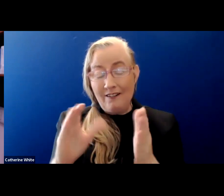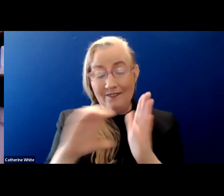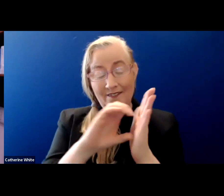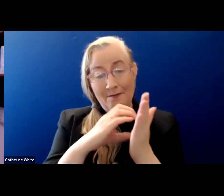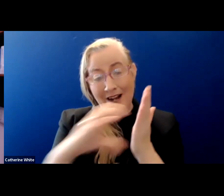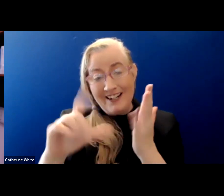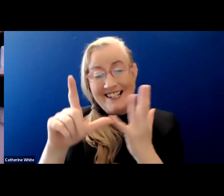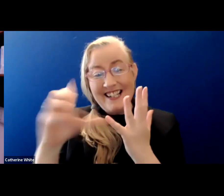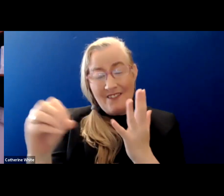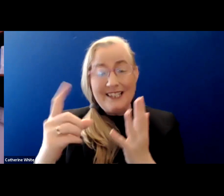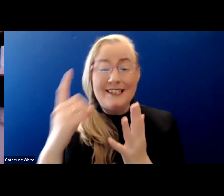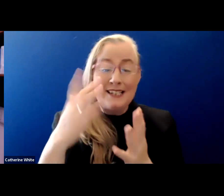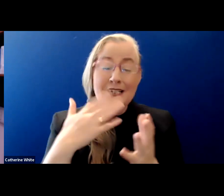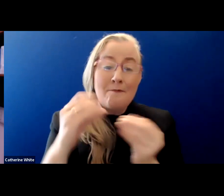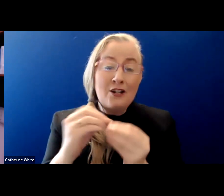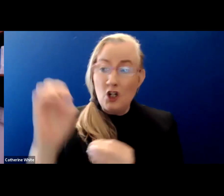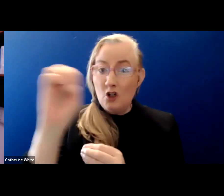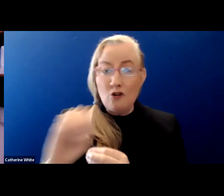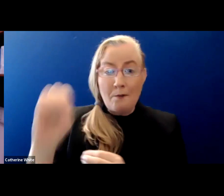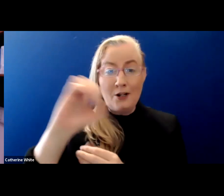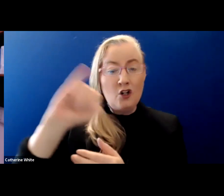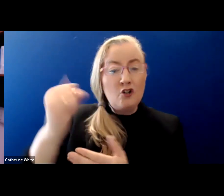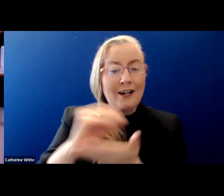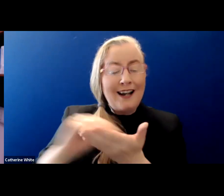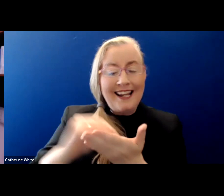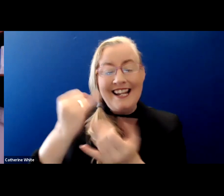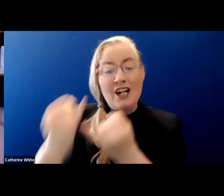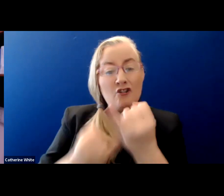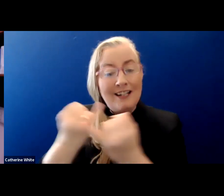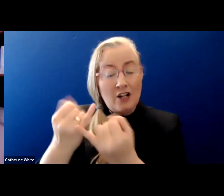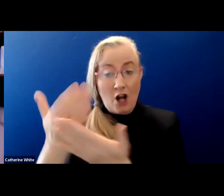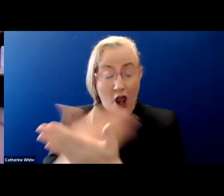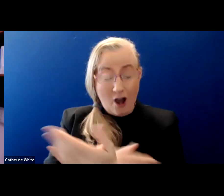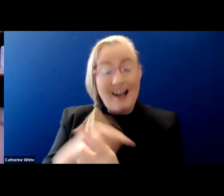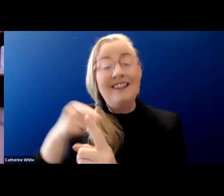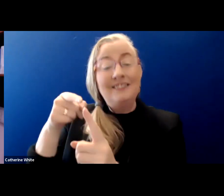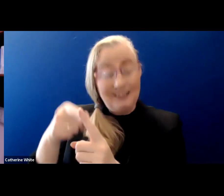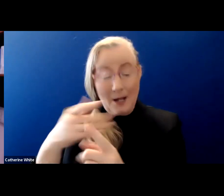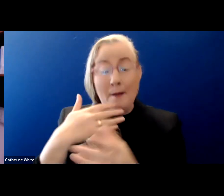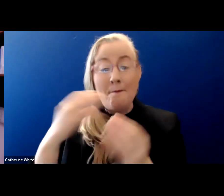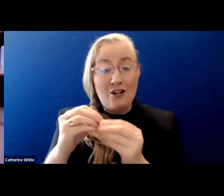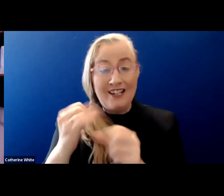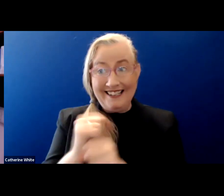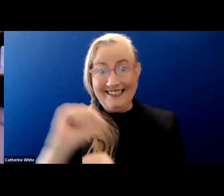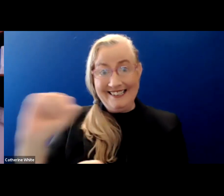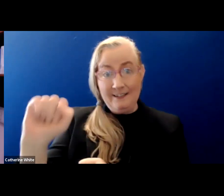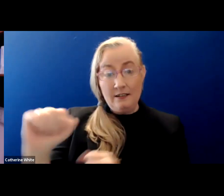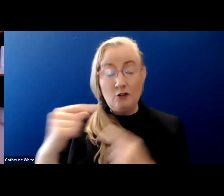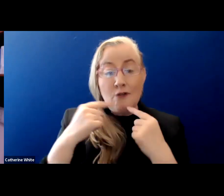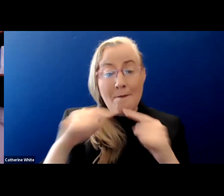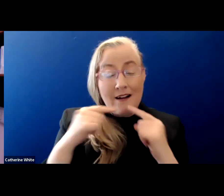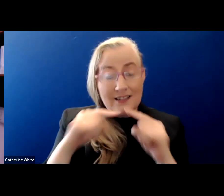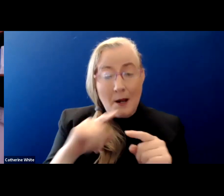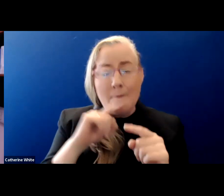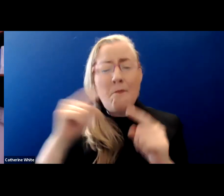discusses in his forthcoming European Journal of International Law article, and which he may touch upon in his remarks. But in